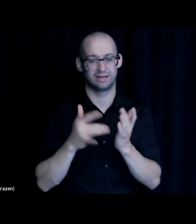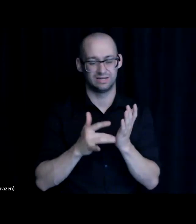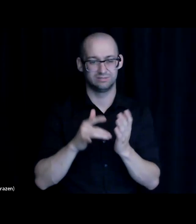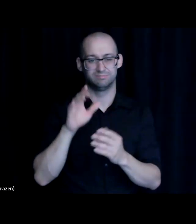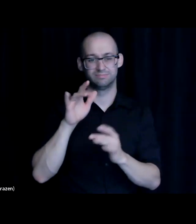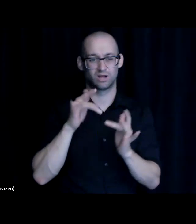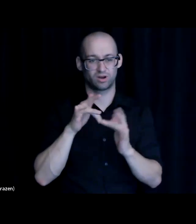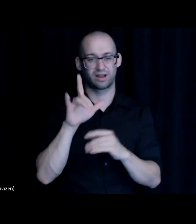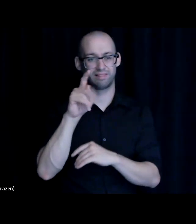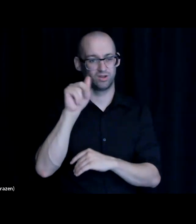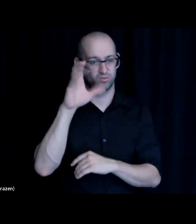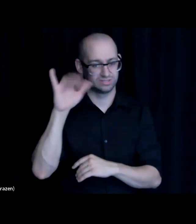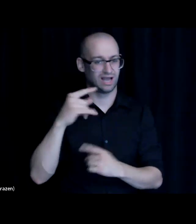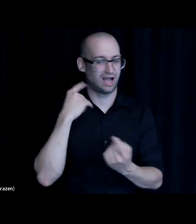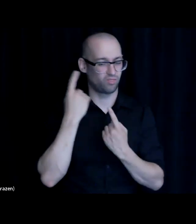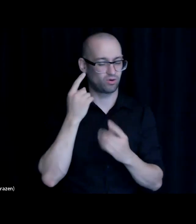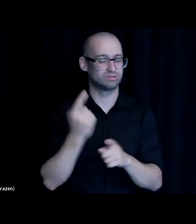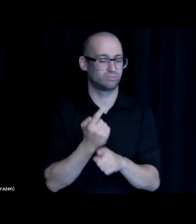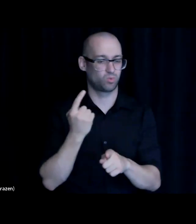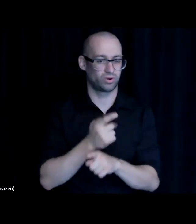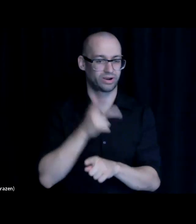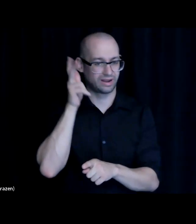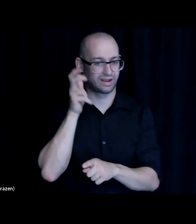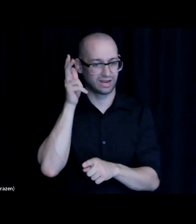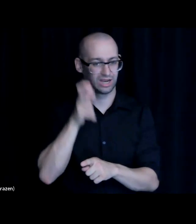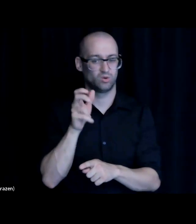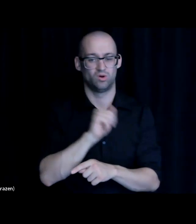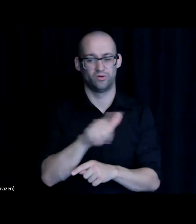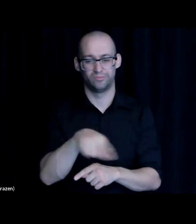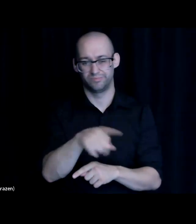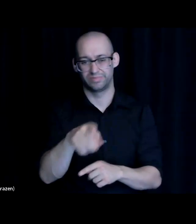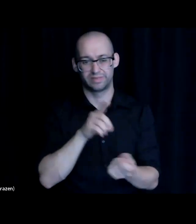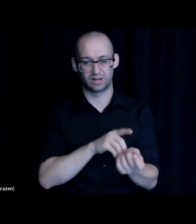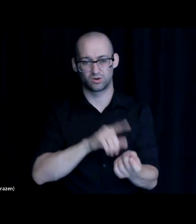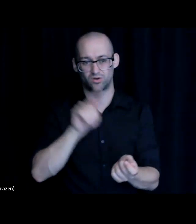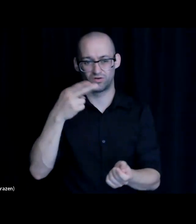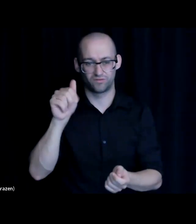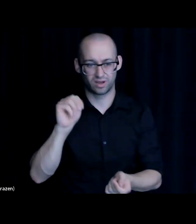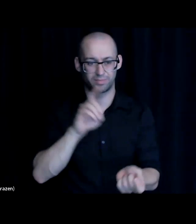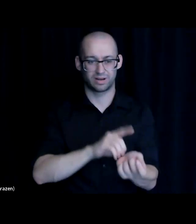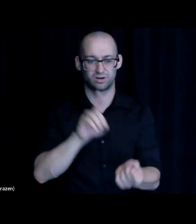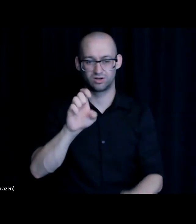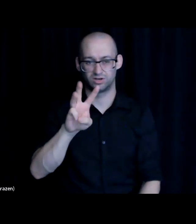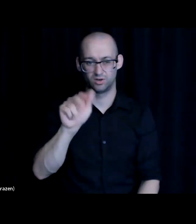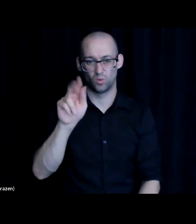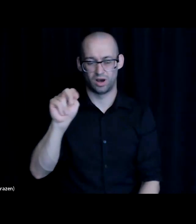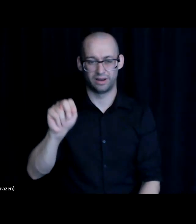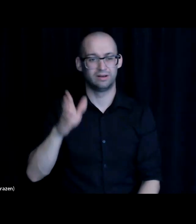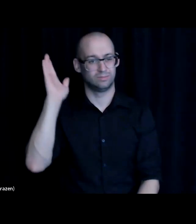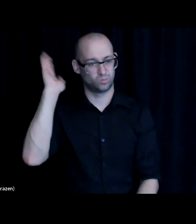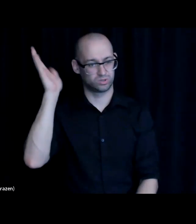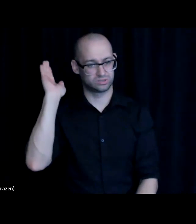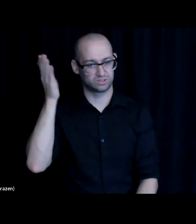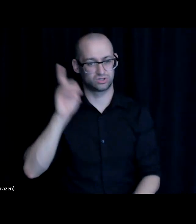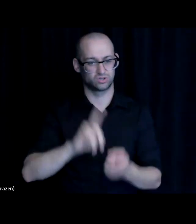appropriate after hearing, both Dr. Pham and Dr. DeJuan give their presentations to